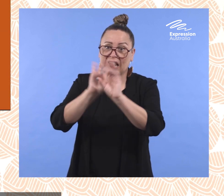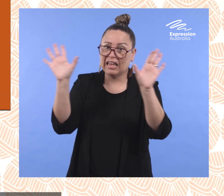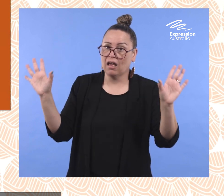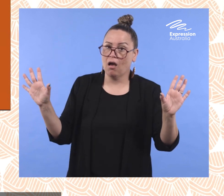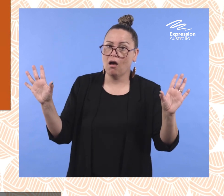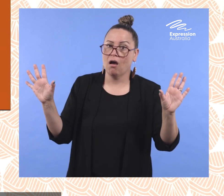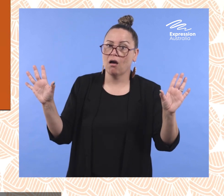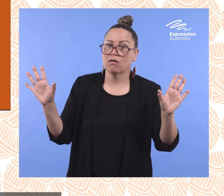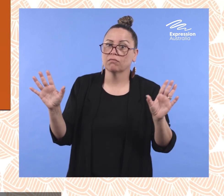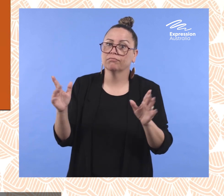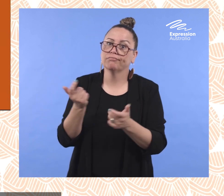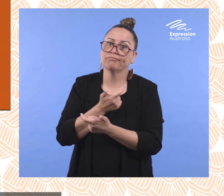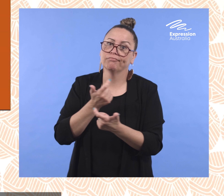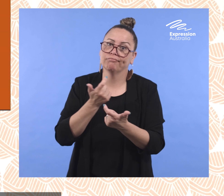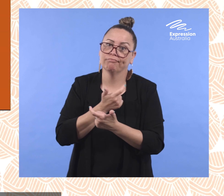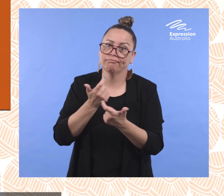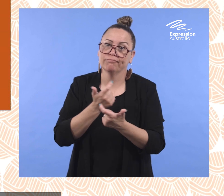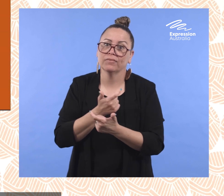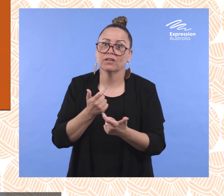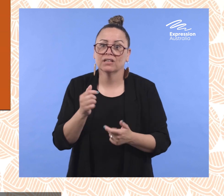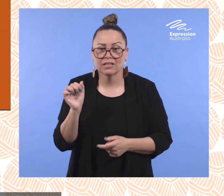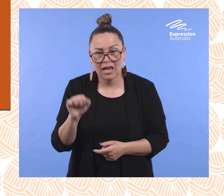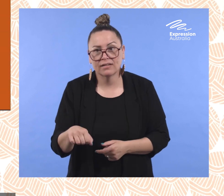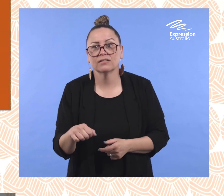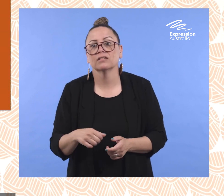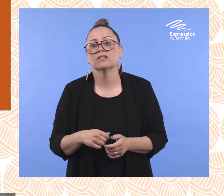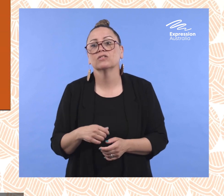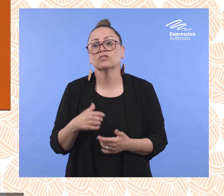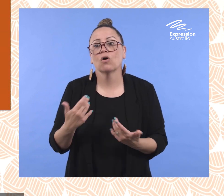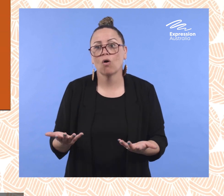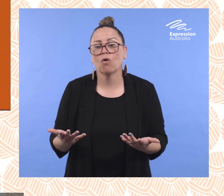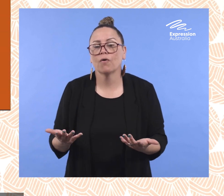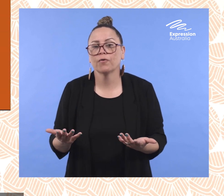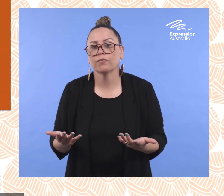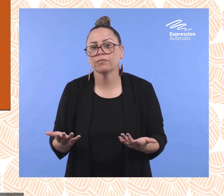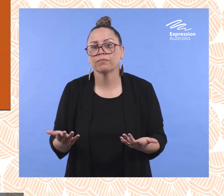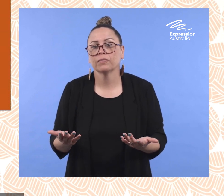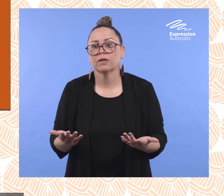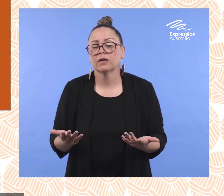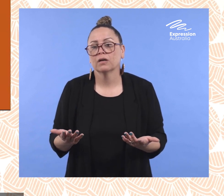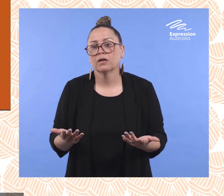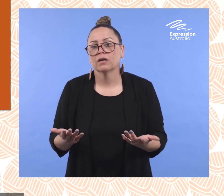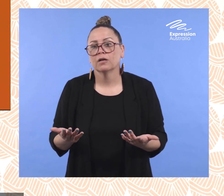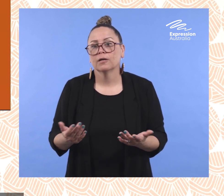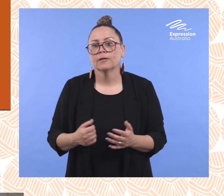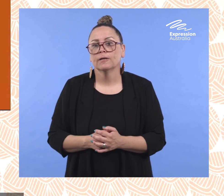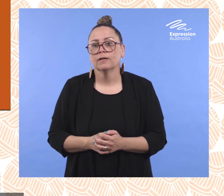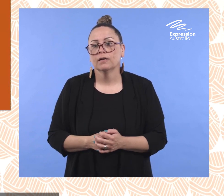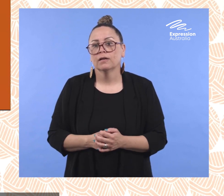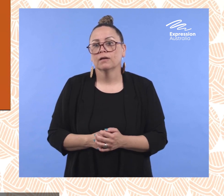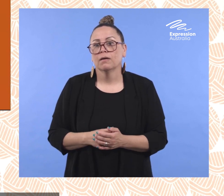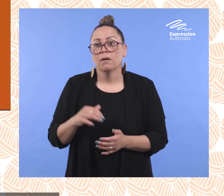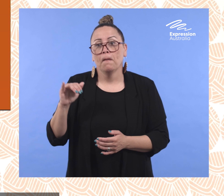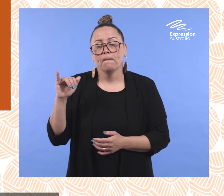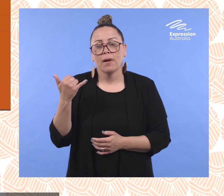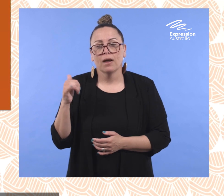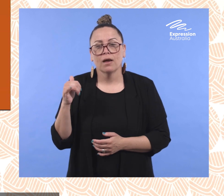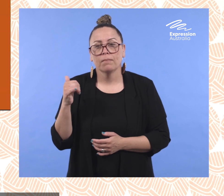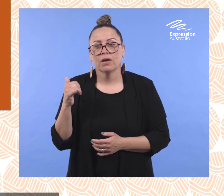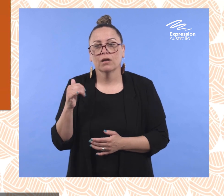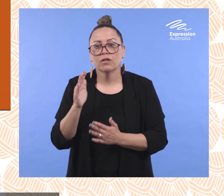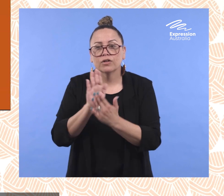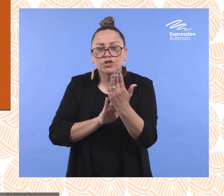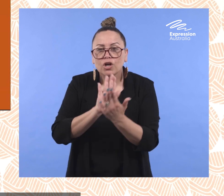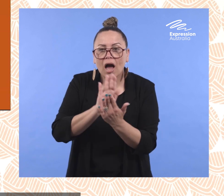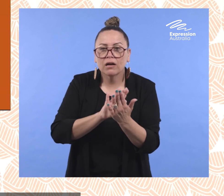Plain and clear, simple, isn't it? Yes. So yes, and